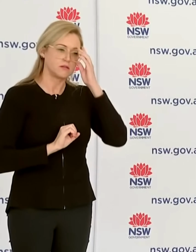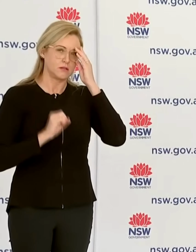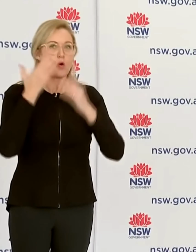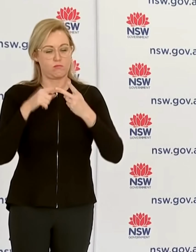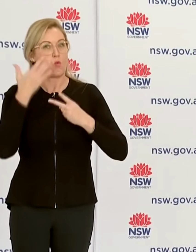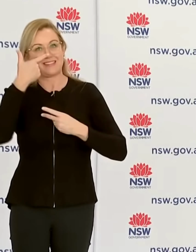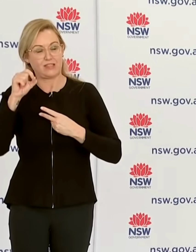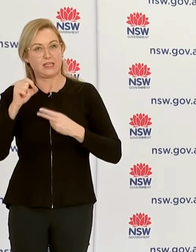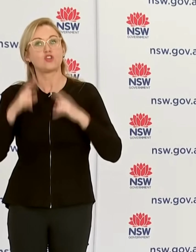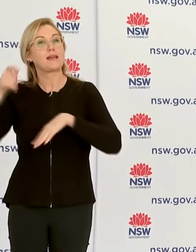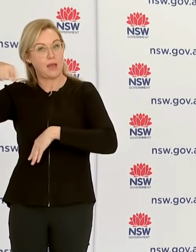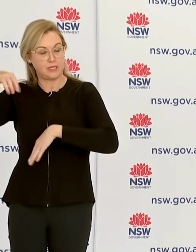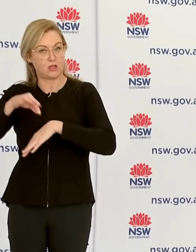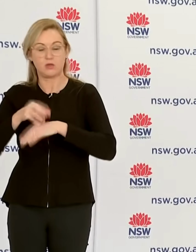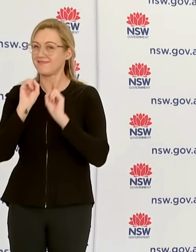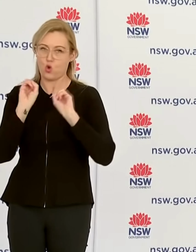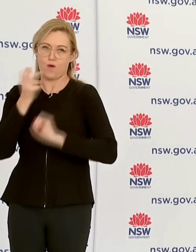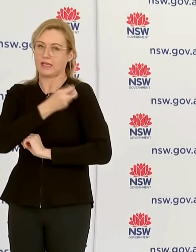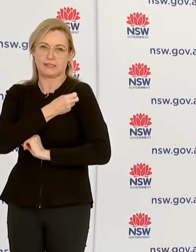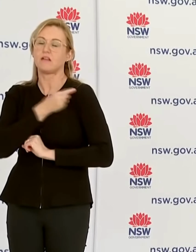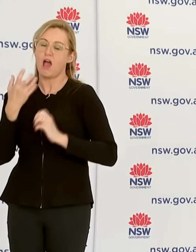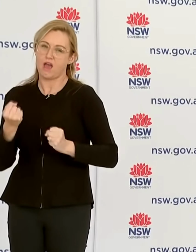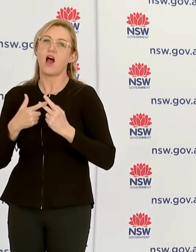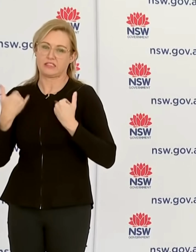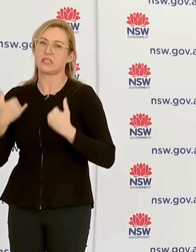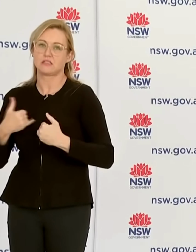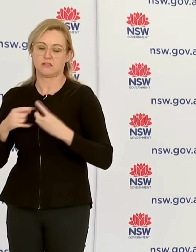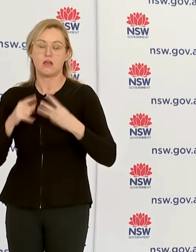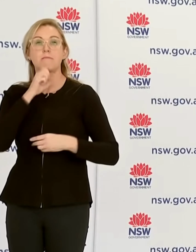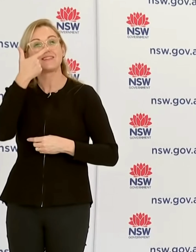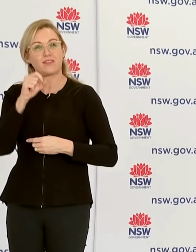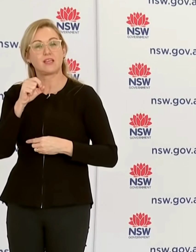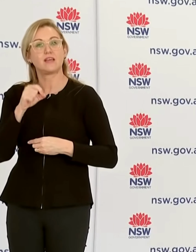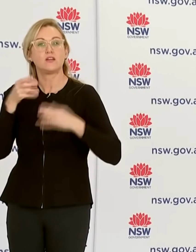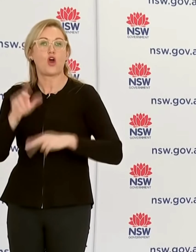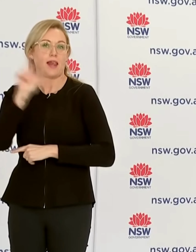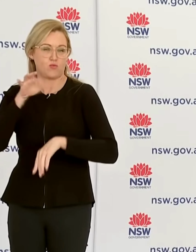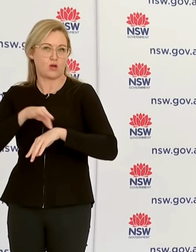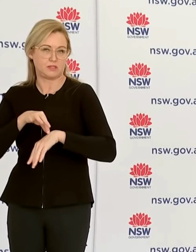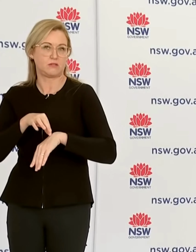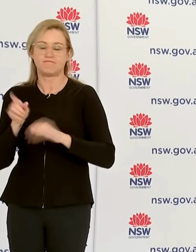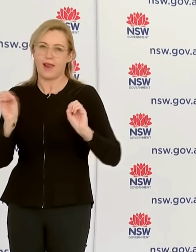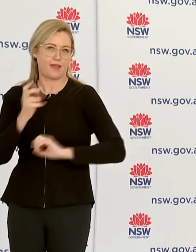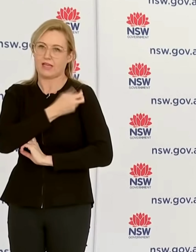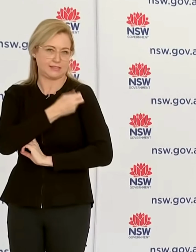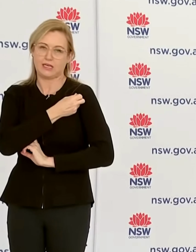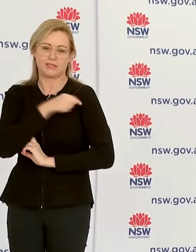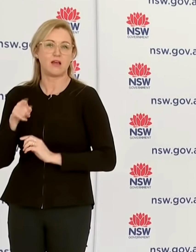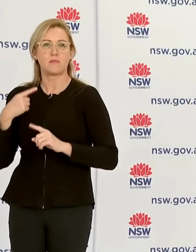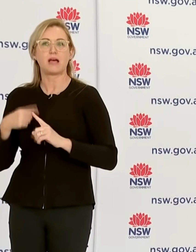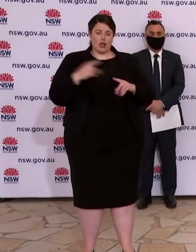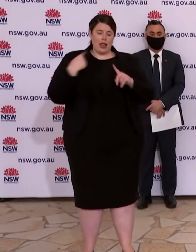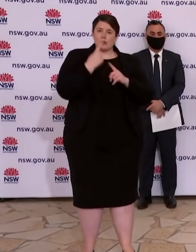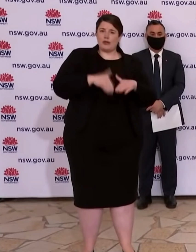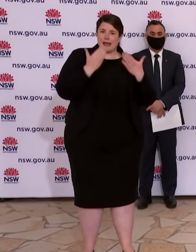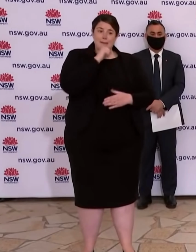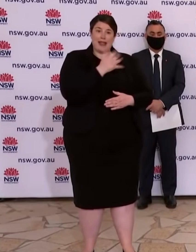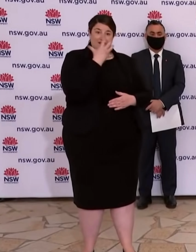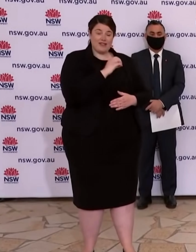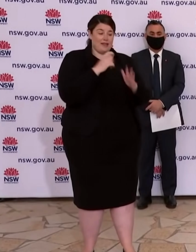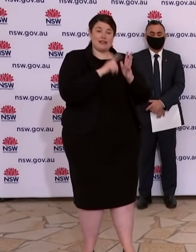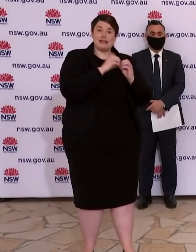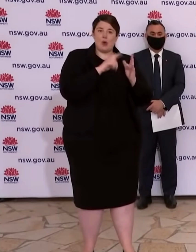70s from southwestern Sydney who died at Campbelltown Hospital. She was not vaccinated and had significant comorbidities. And a man in his 70s from southwest Sydney who died at Liverpool Hospital. He was not vaccinated and had no significant comorbidities. A gentleman in his